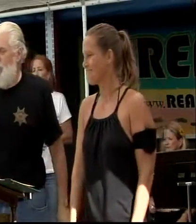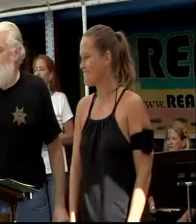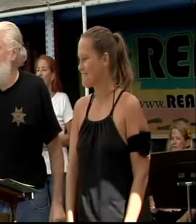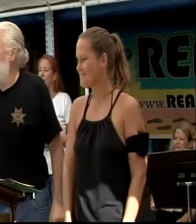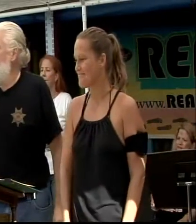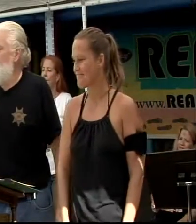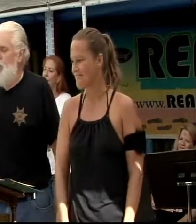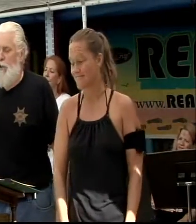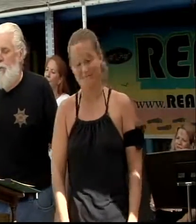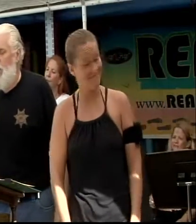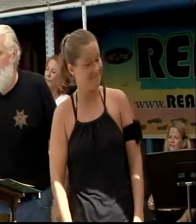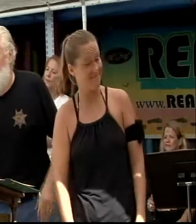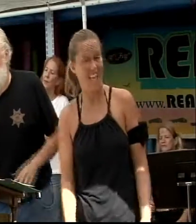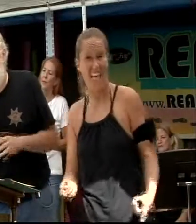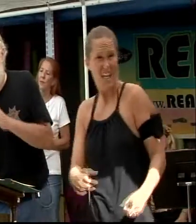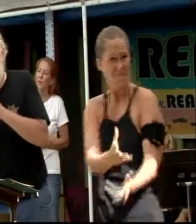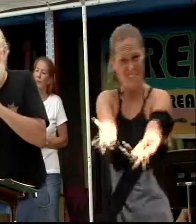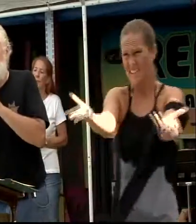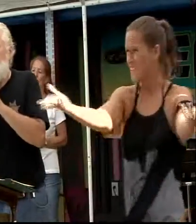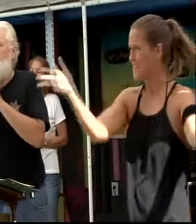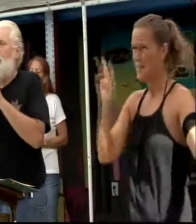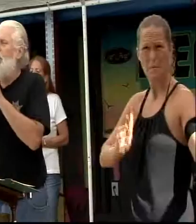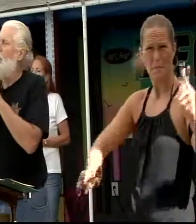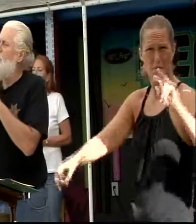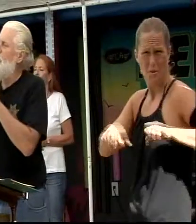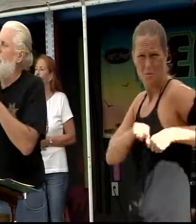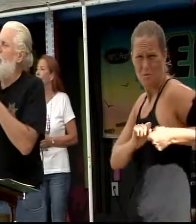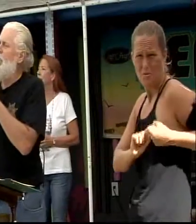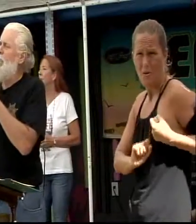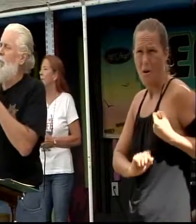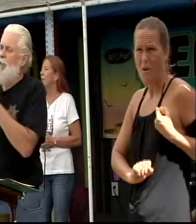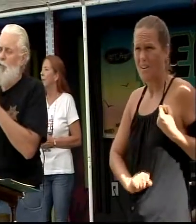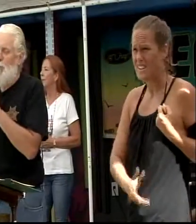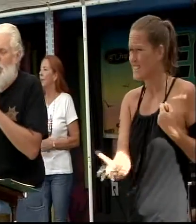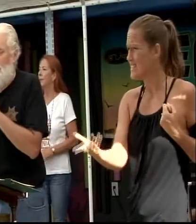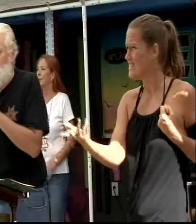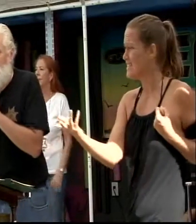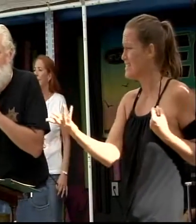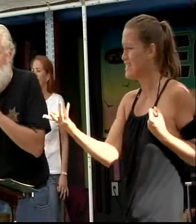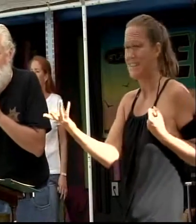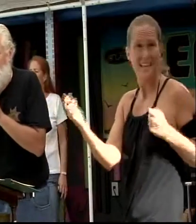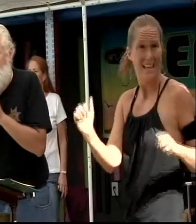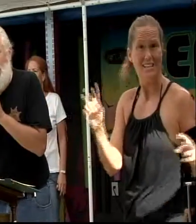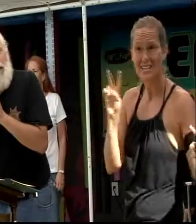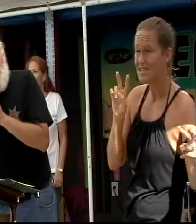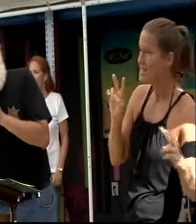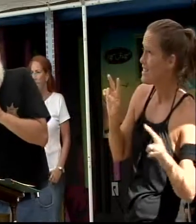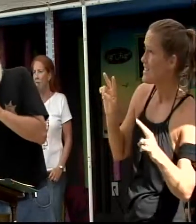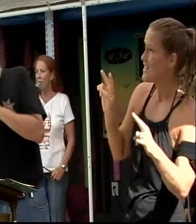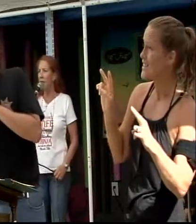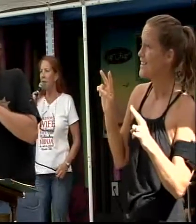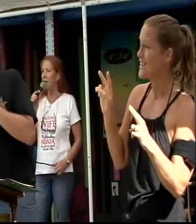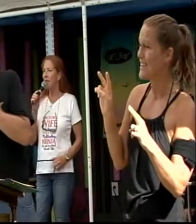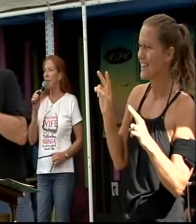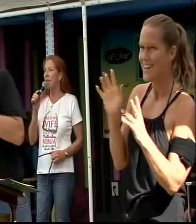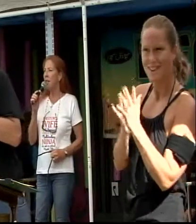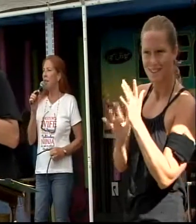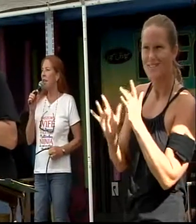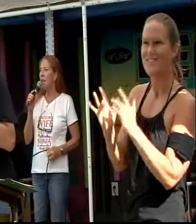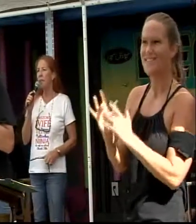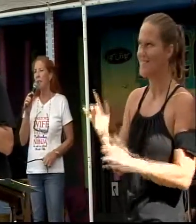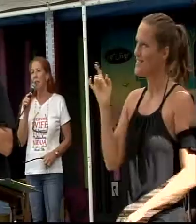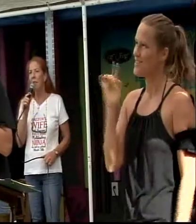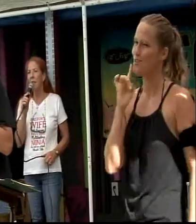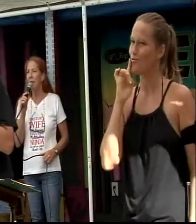And when the broken-hearted people living in the world can see that Jesus is